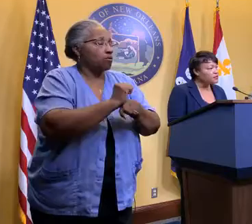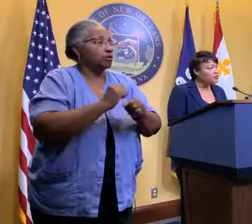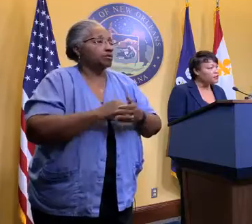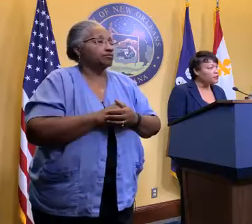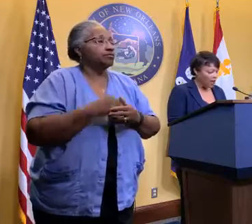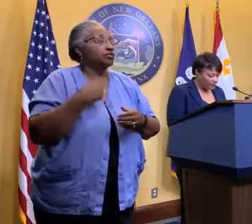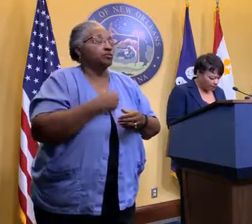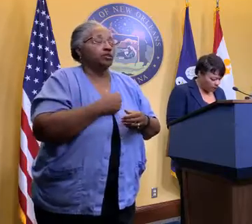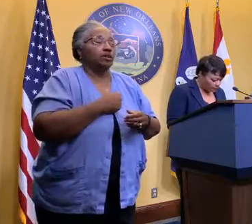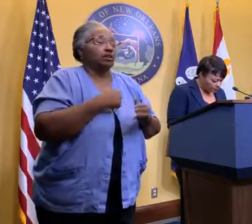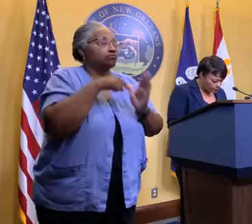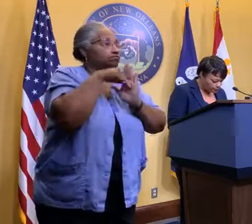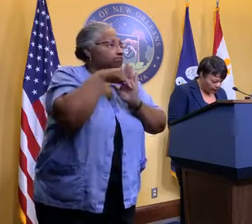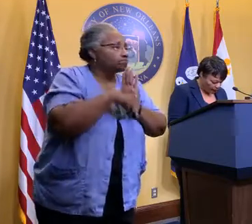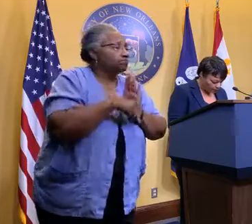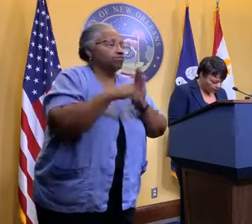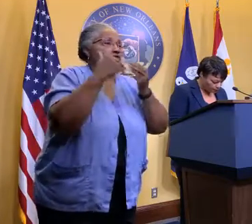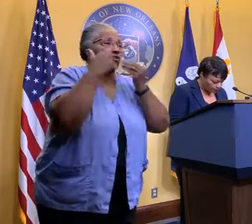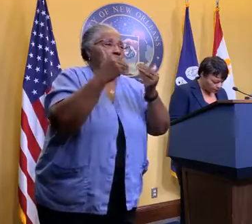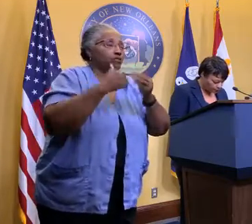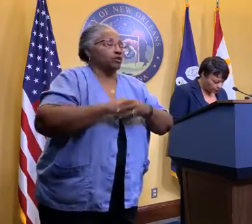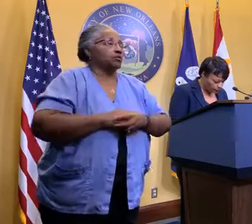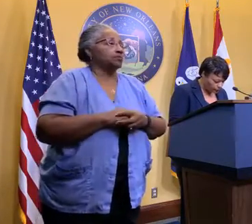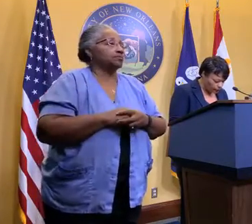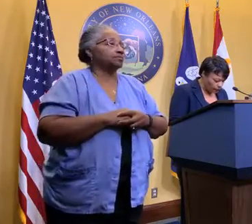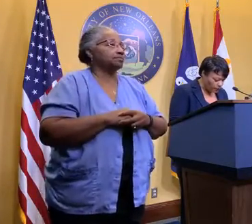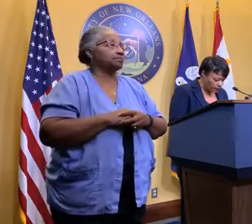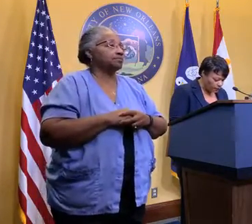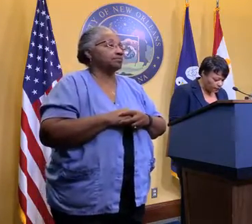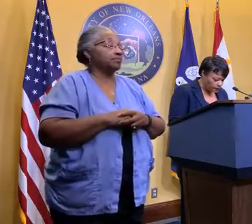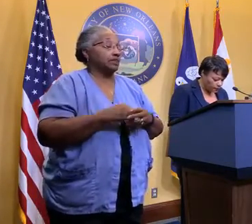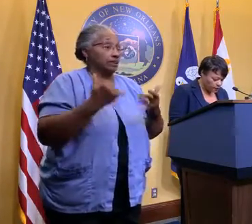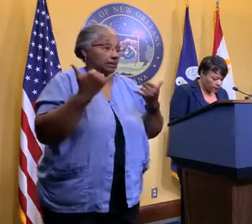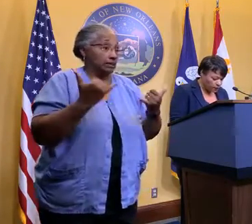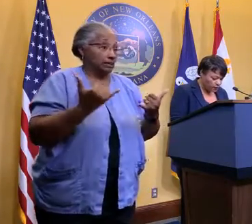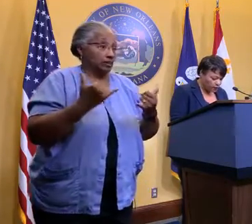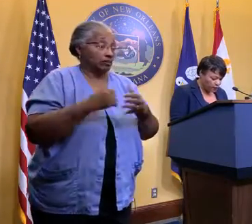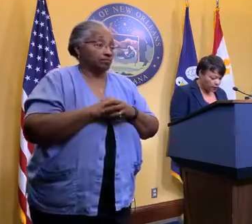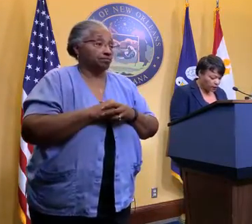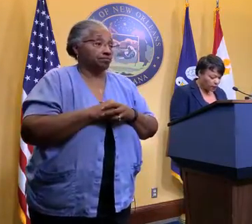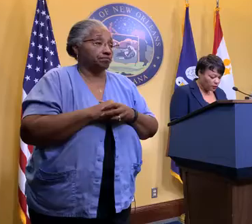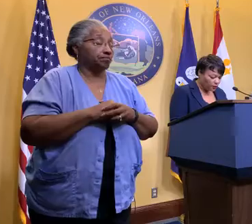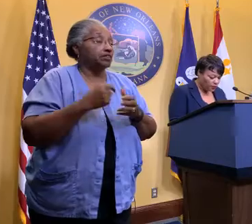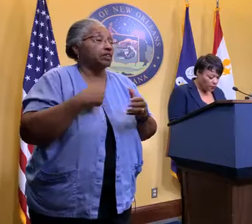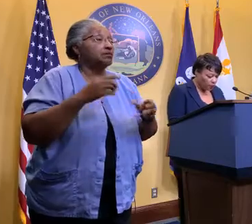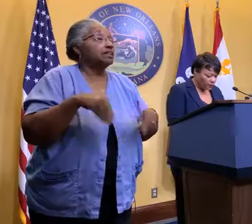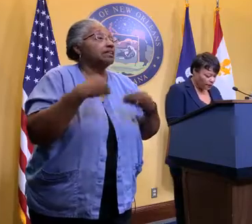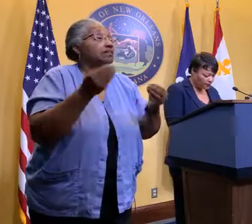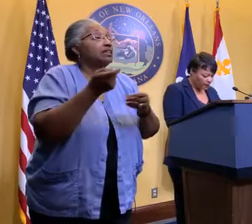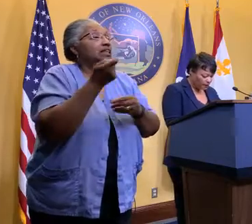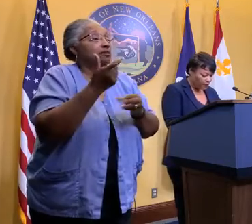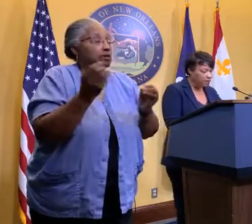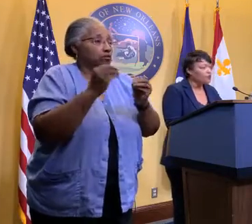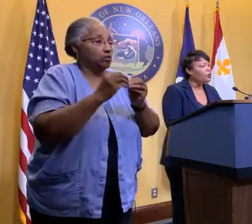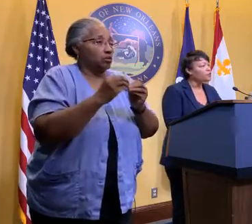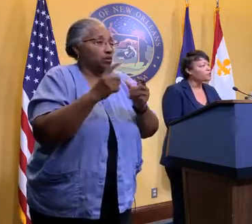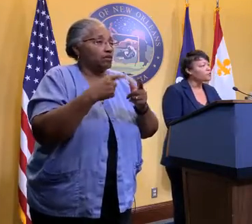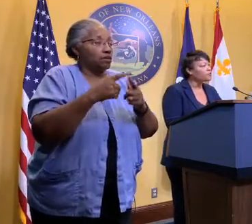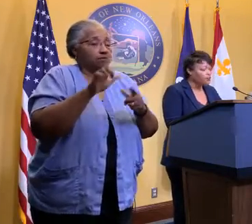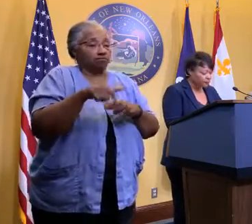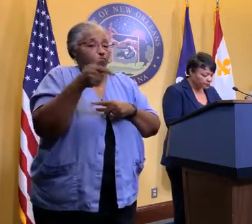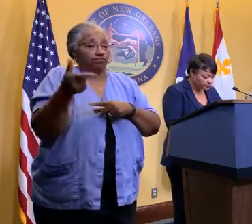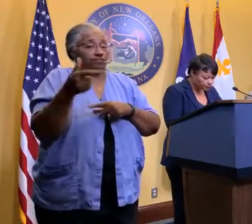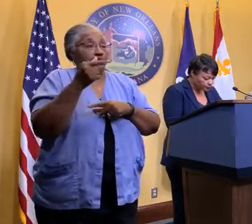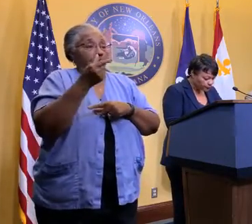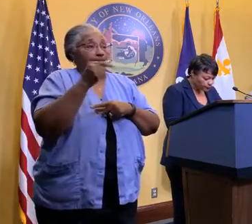just immensely grateful. Now, I'm going to give you a little bit more, and then I'm going to turn it